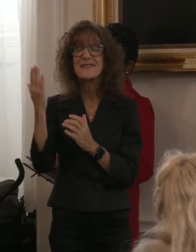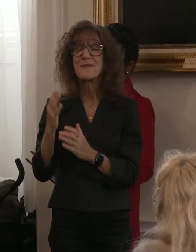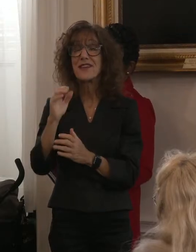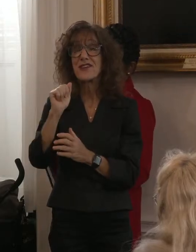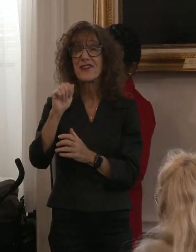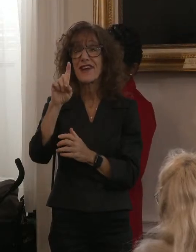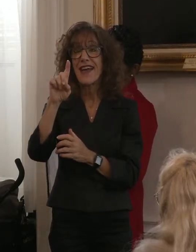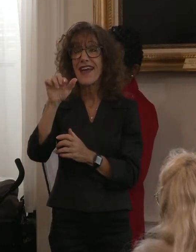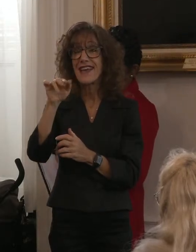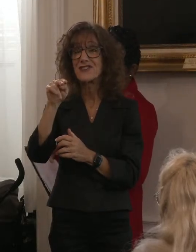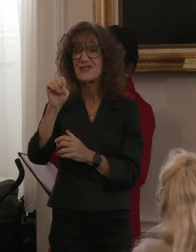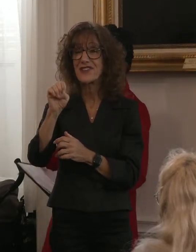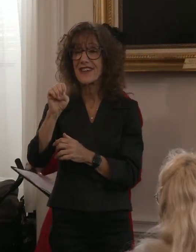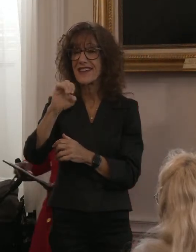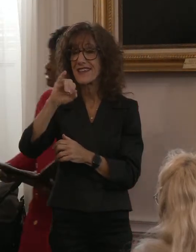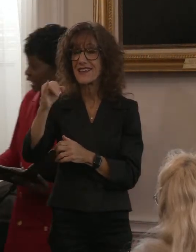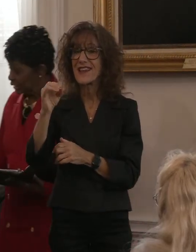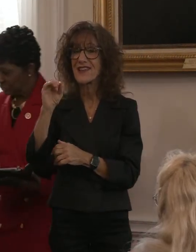Adrian Jones.